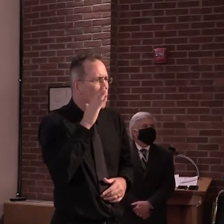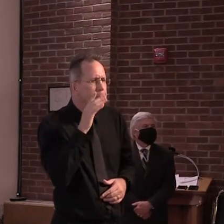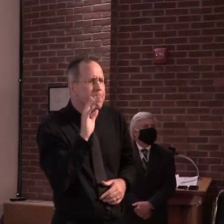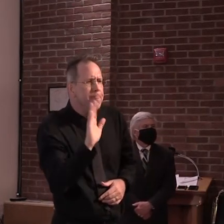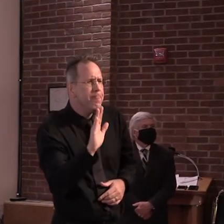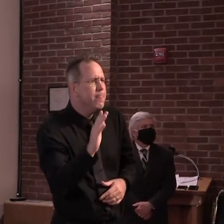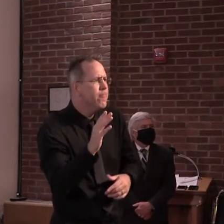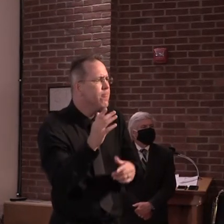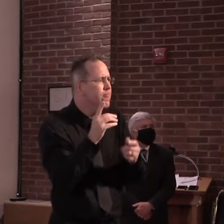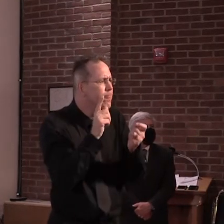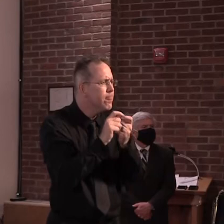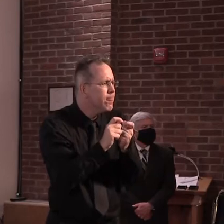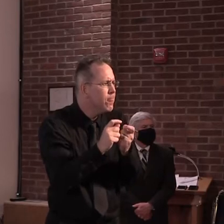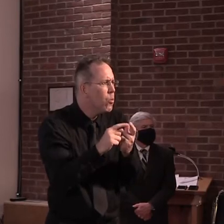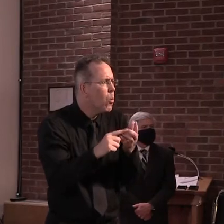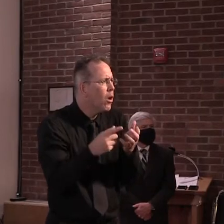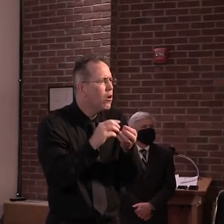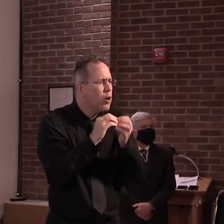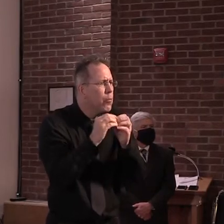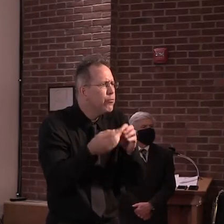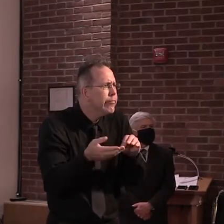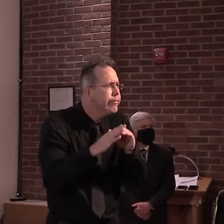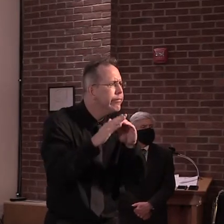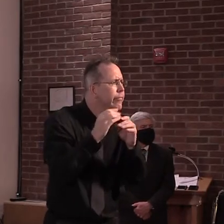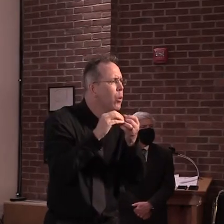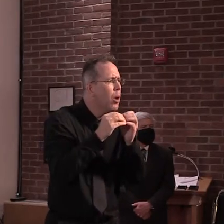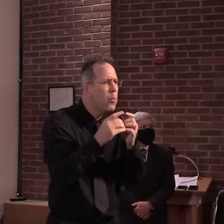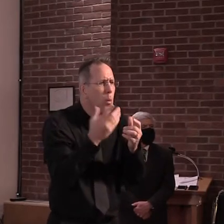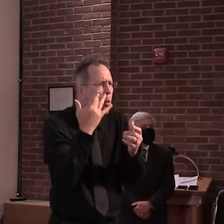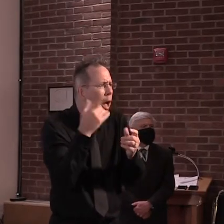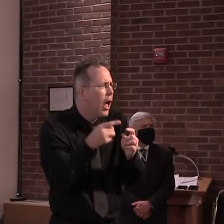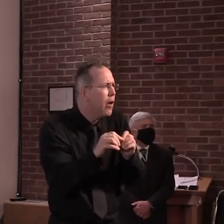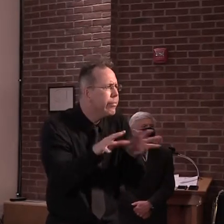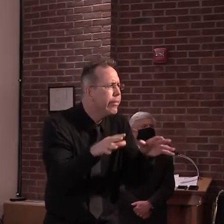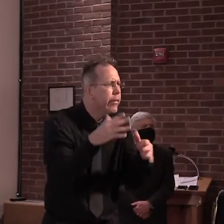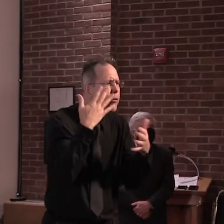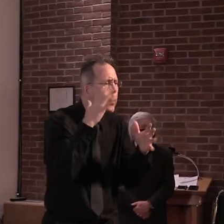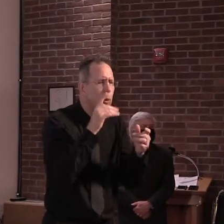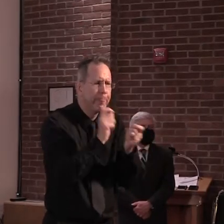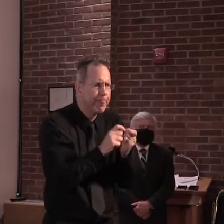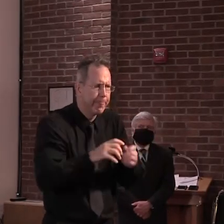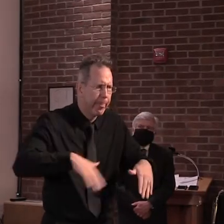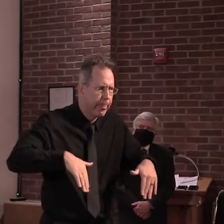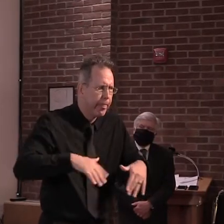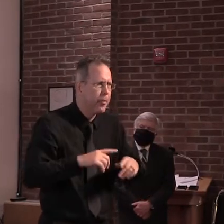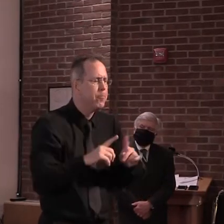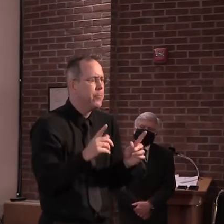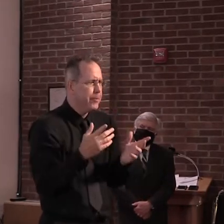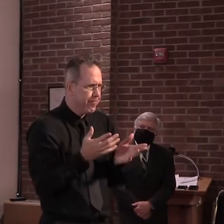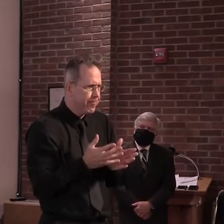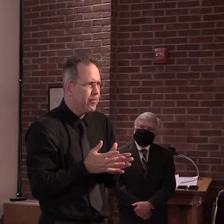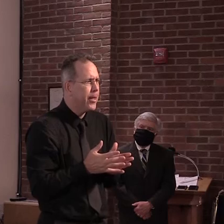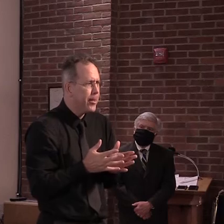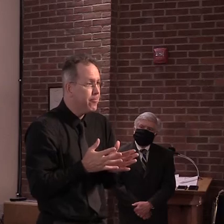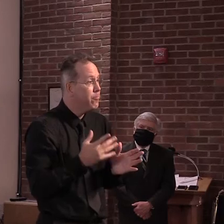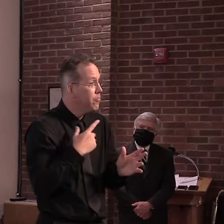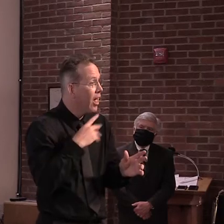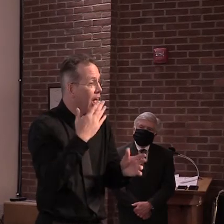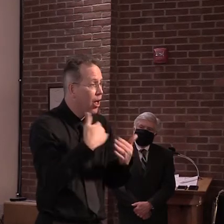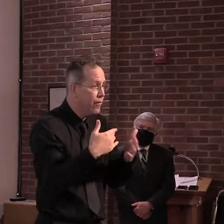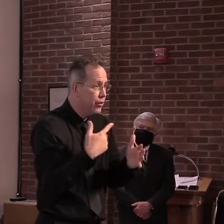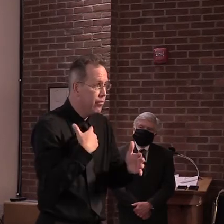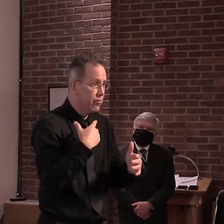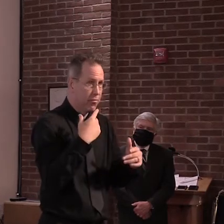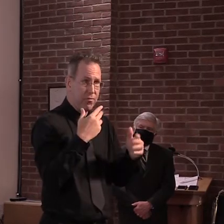press conference began with the governor's discussion about racial equity. And if it hasn't been clear